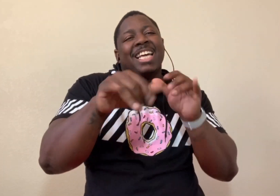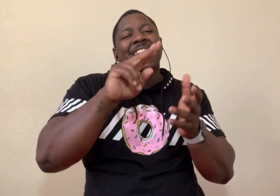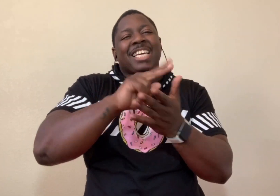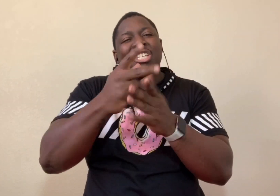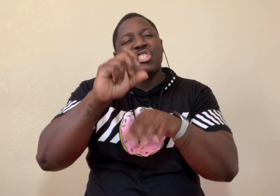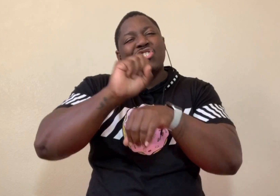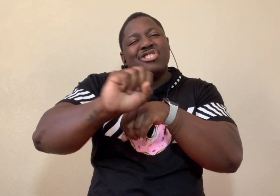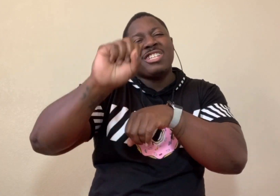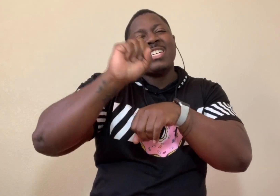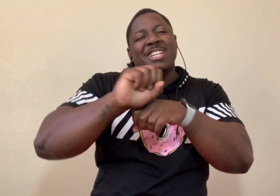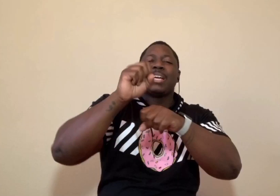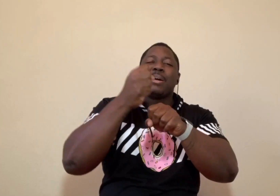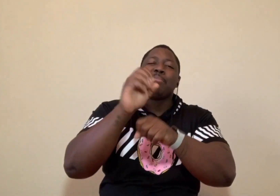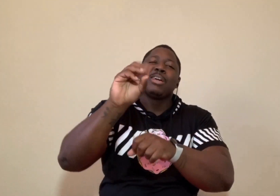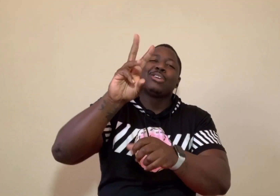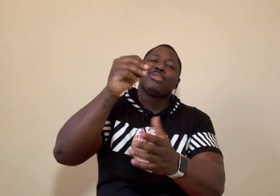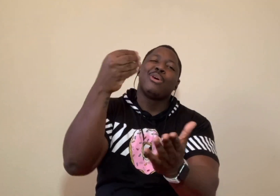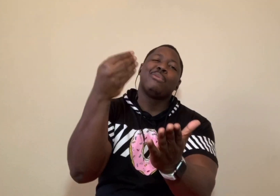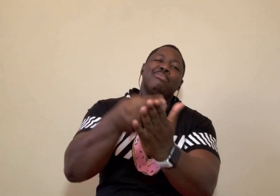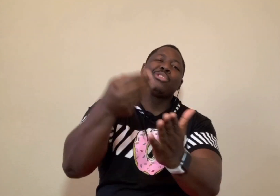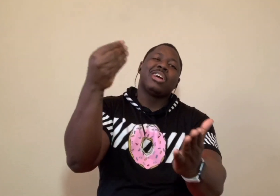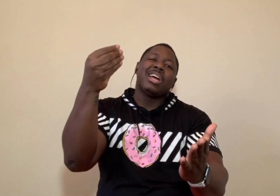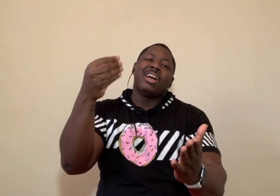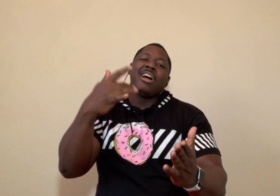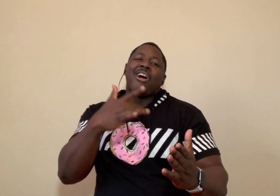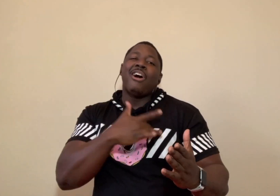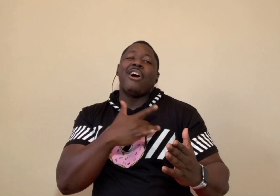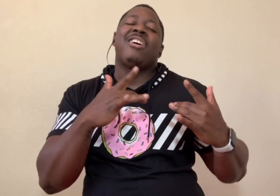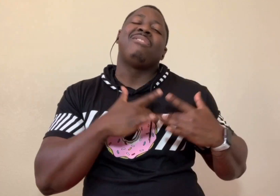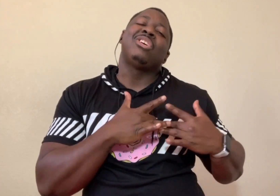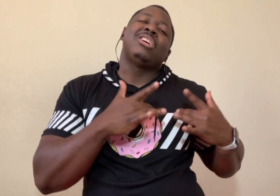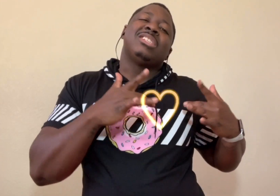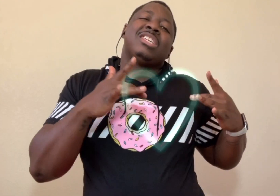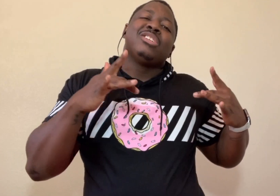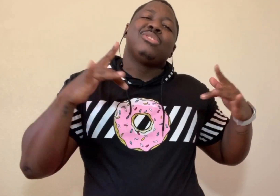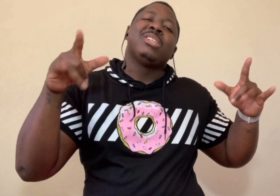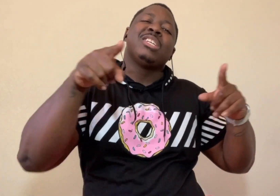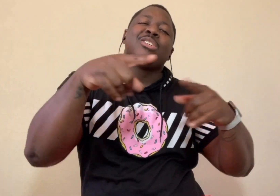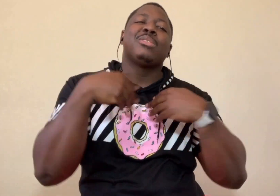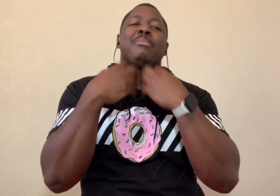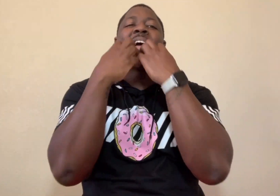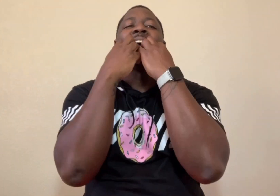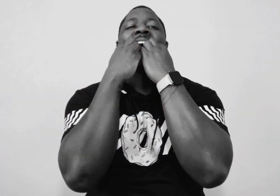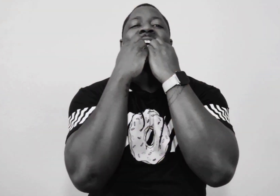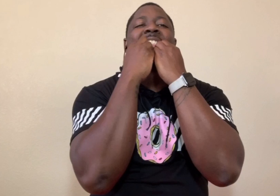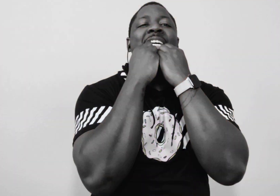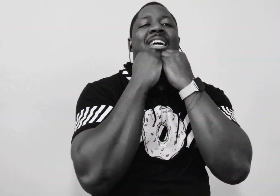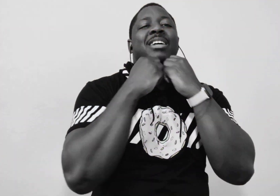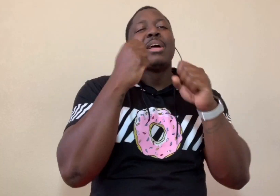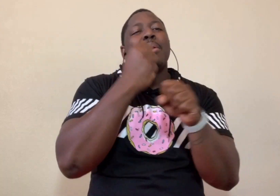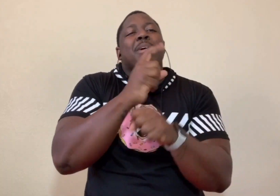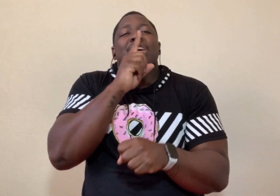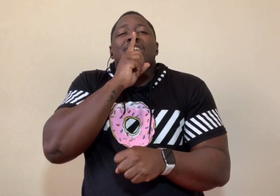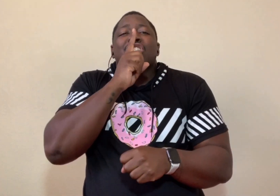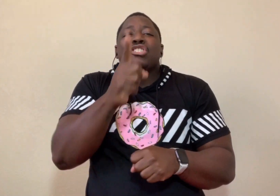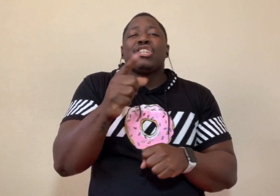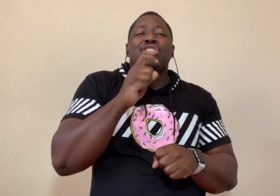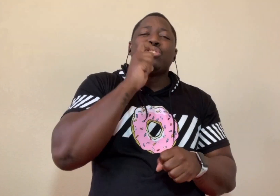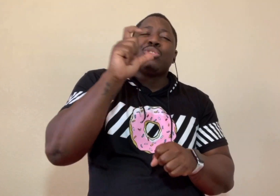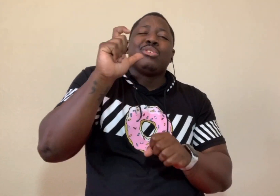the kitchen cooking up, cut your own bread. Heart full of equity, you're an asset. Make sure that you